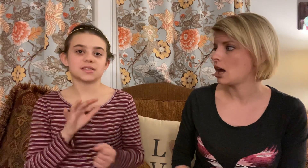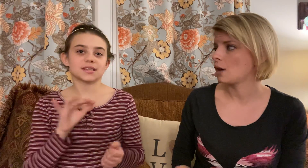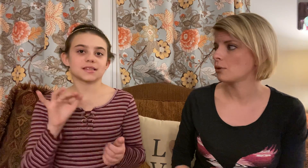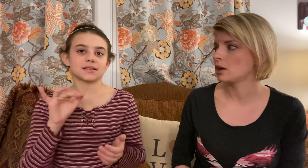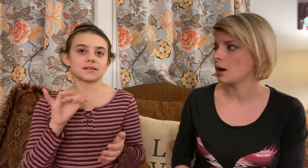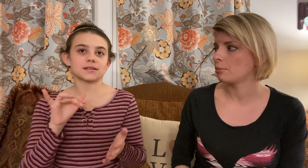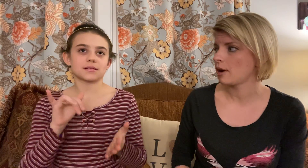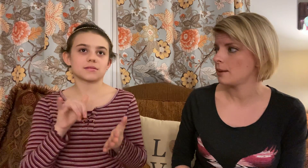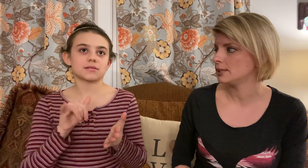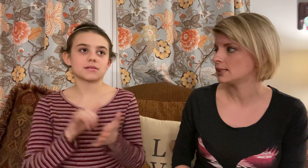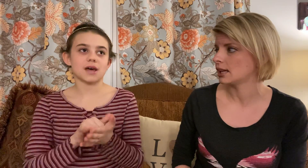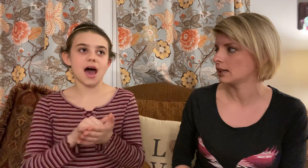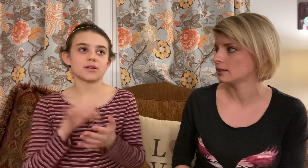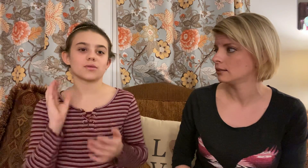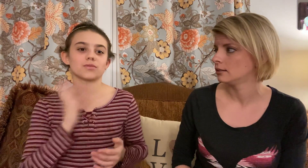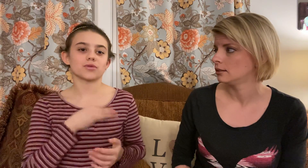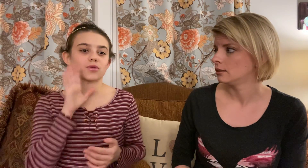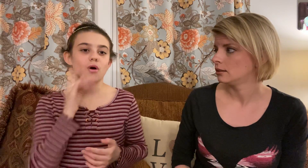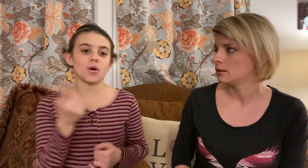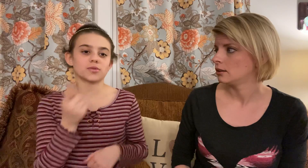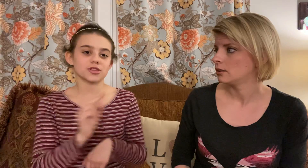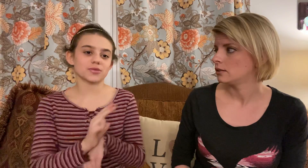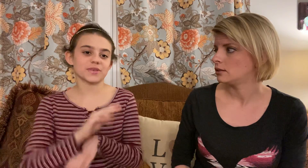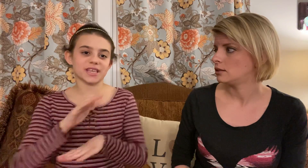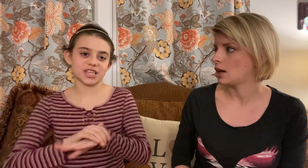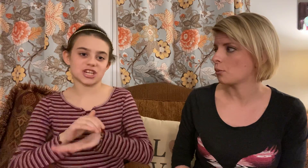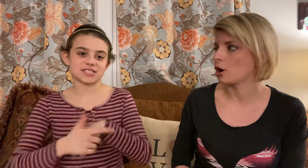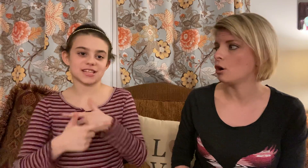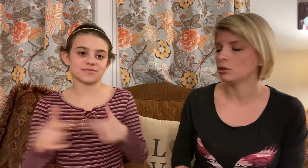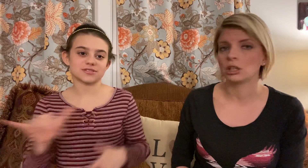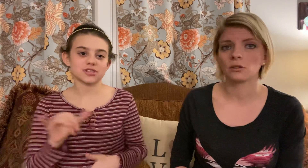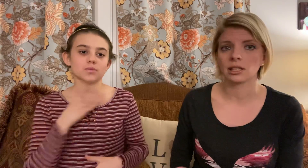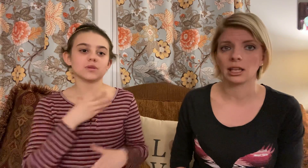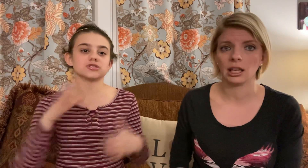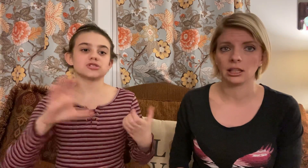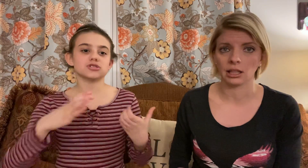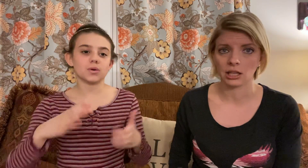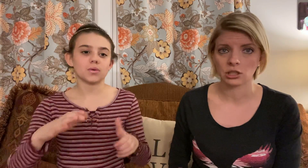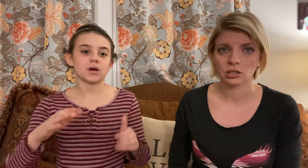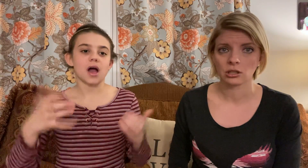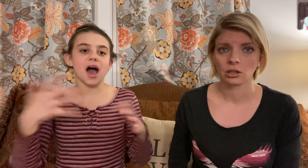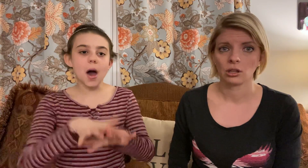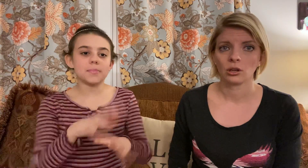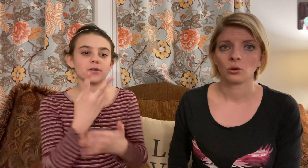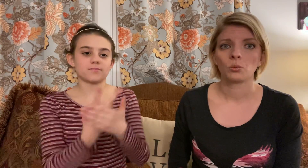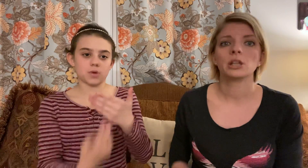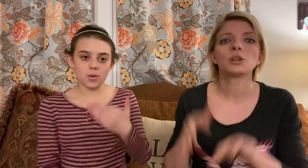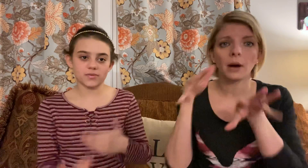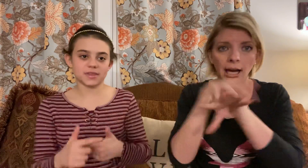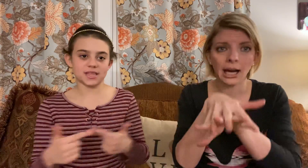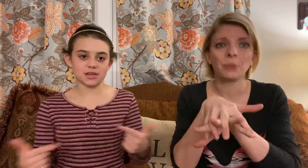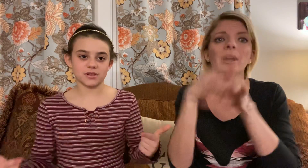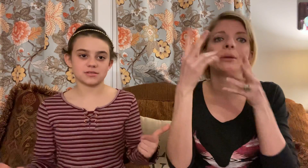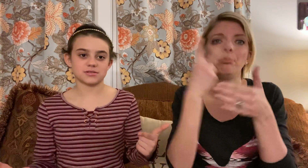And we're not promising that we're only using English. We do a hybrid